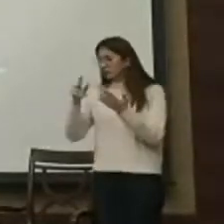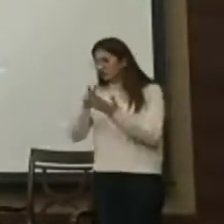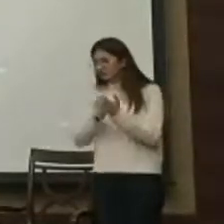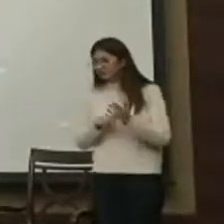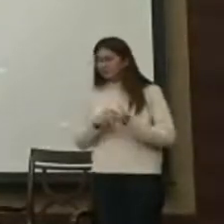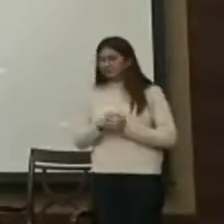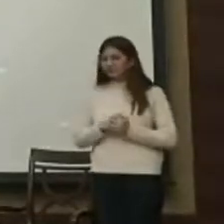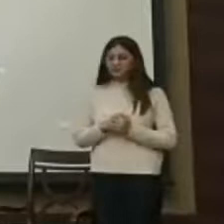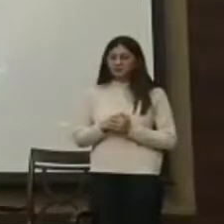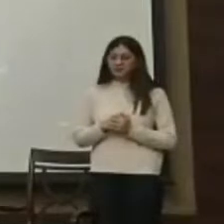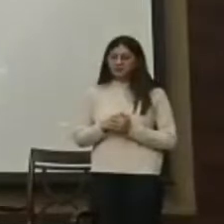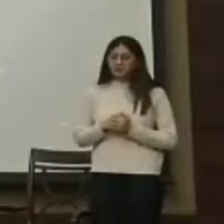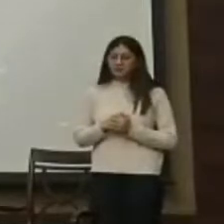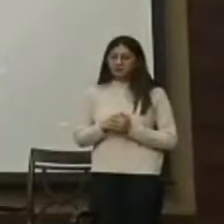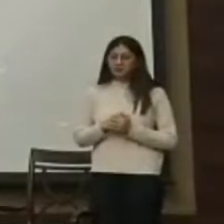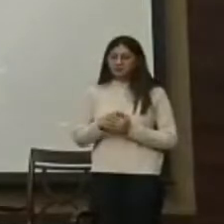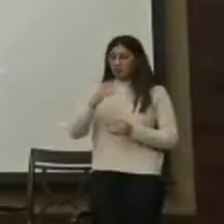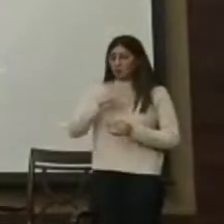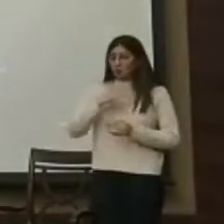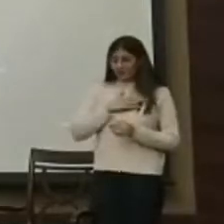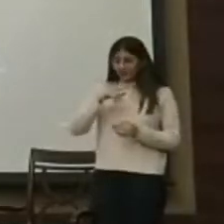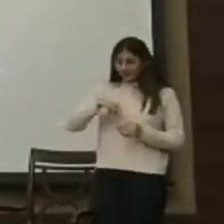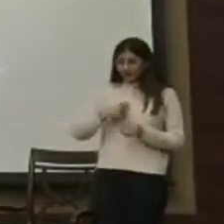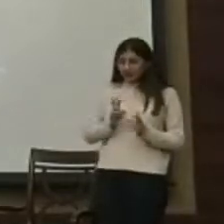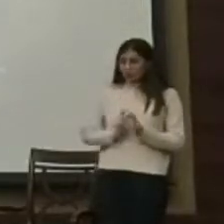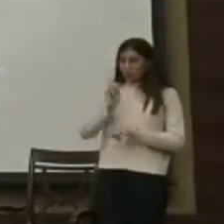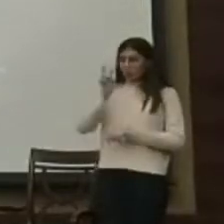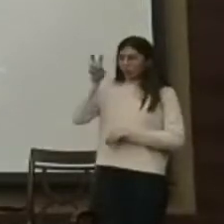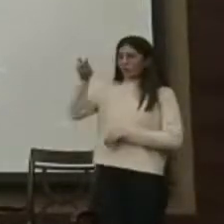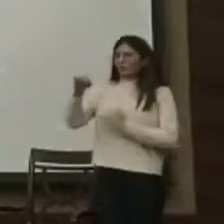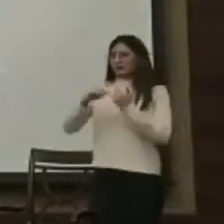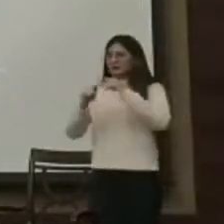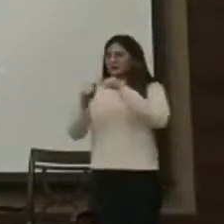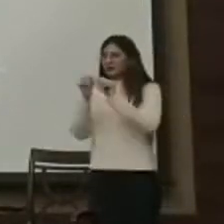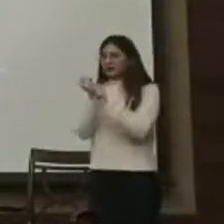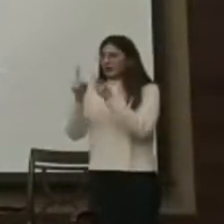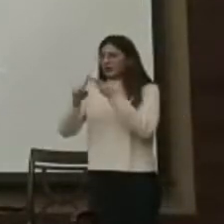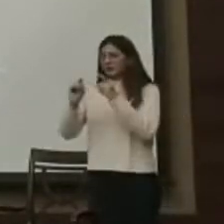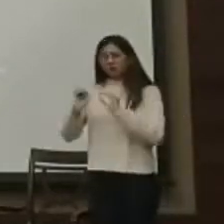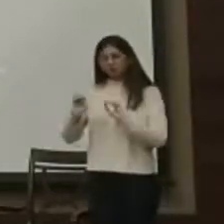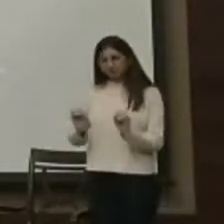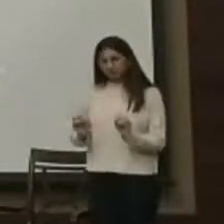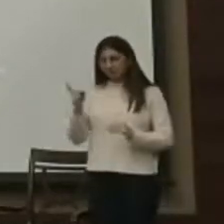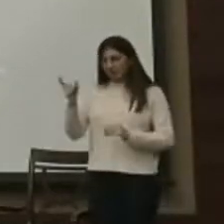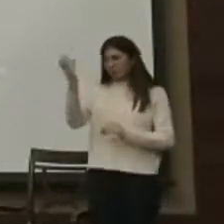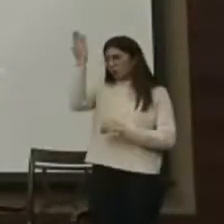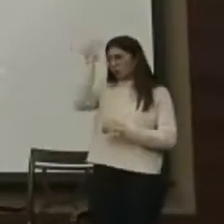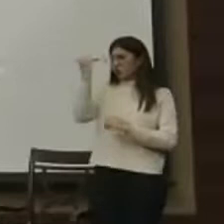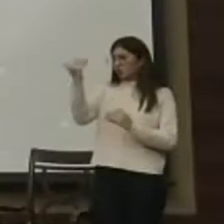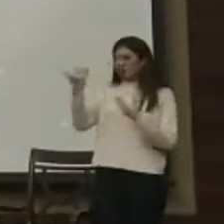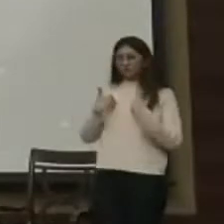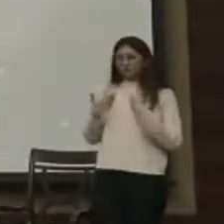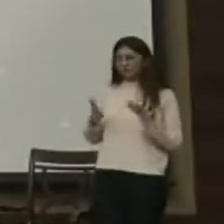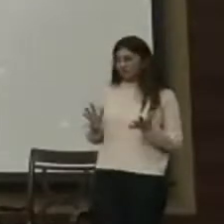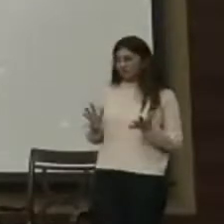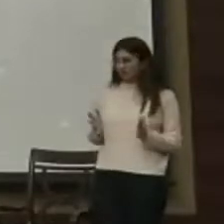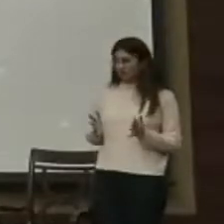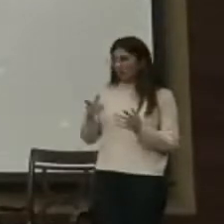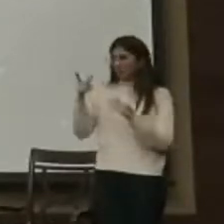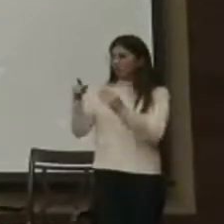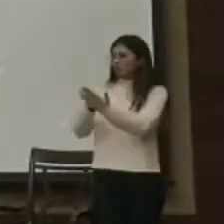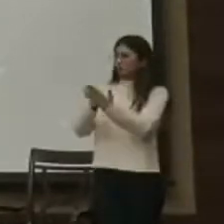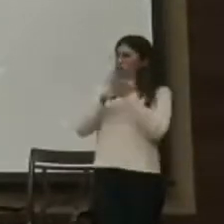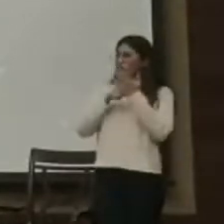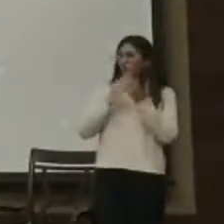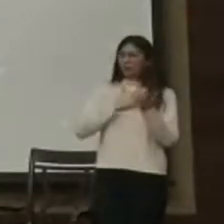did not go on to the stage. Neither were we called. We were shown our places, told to